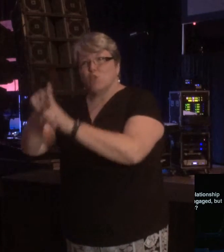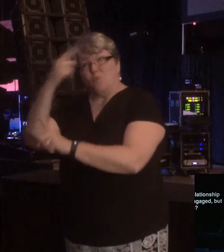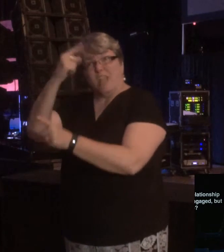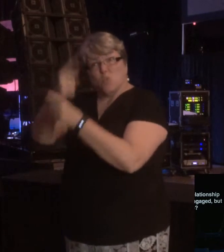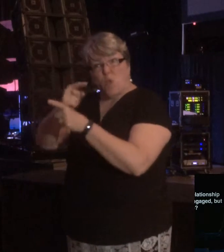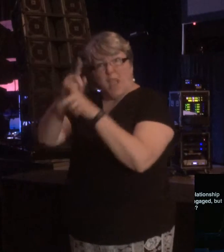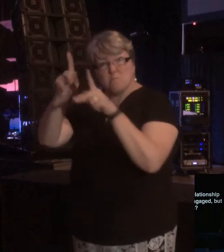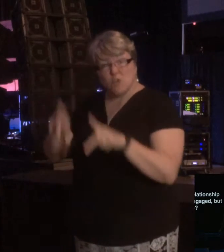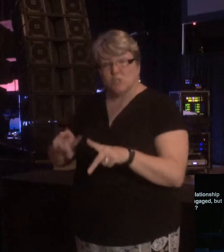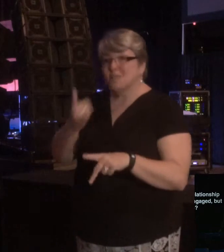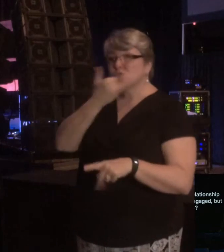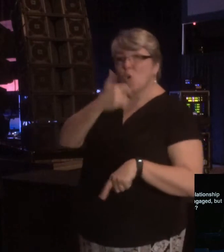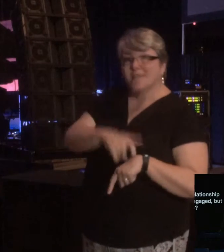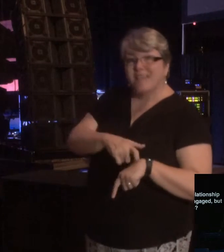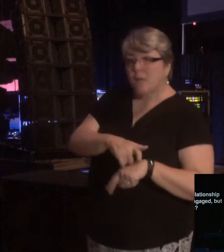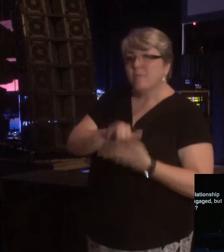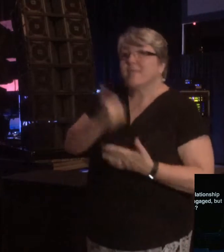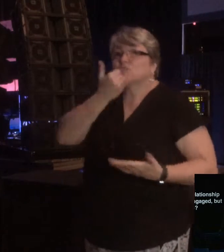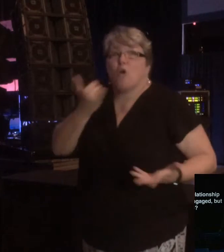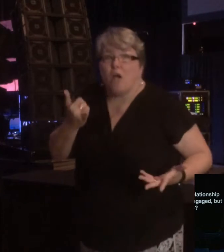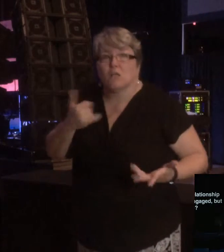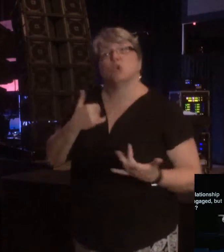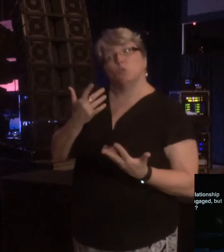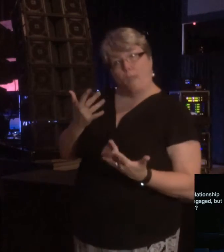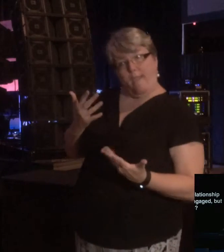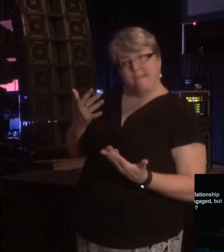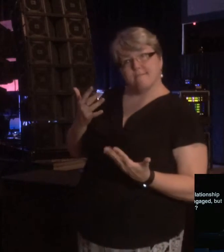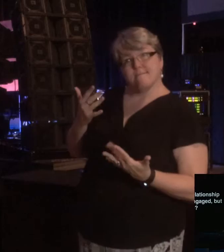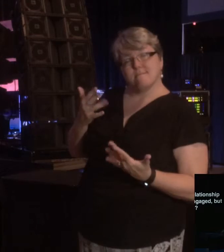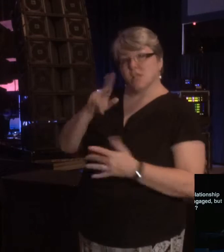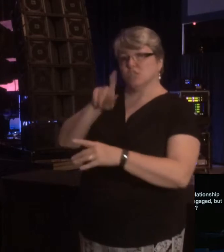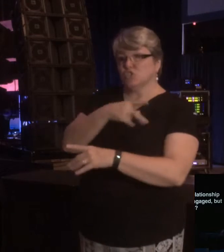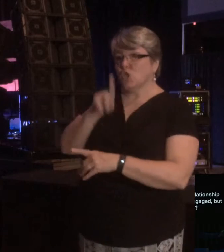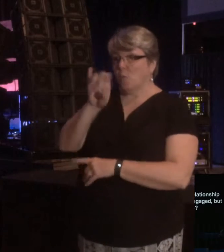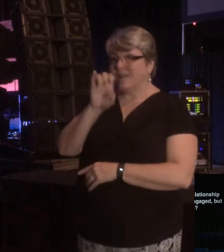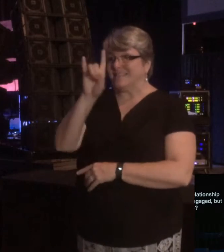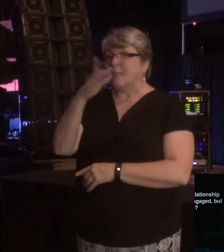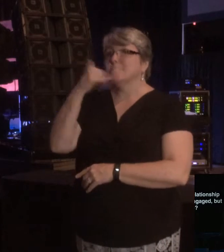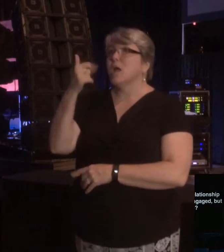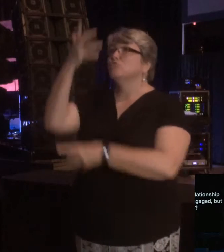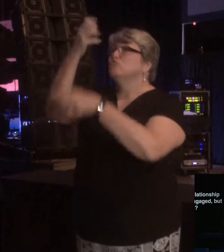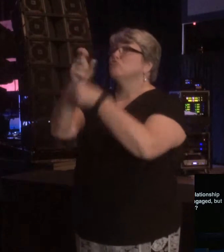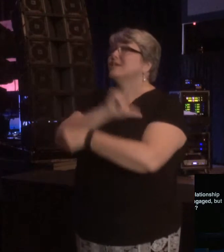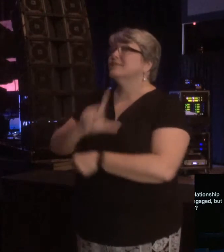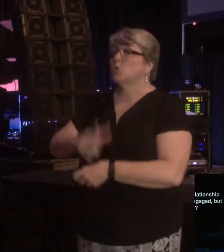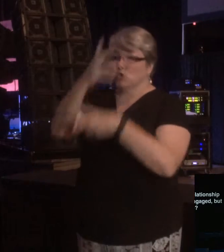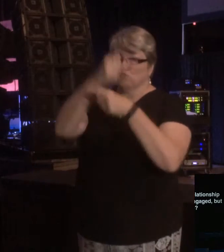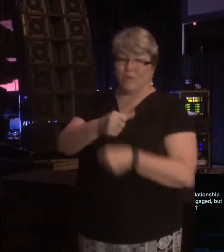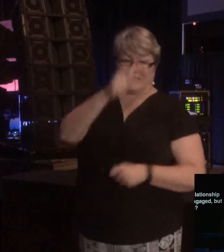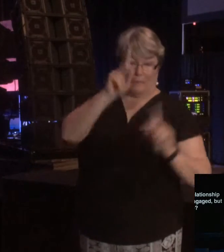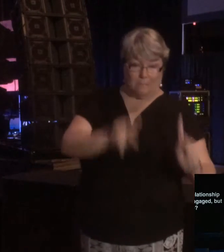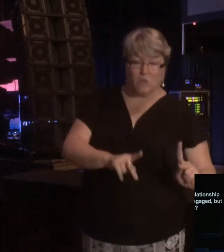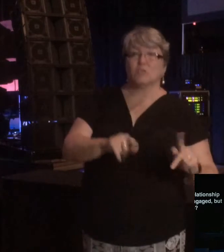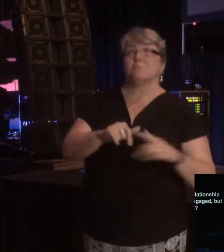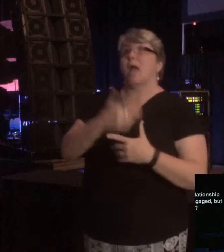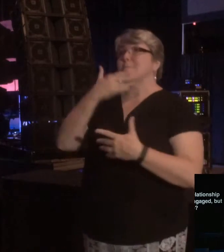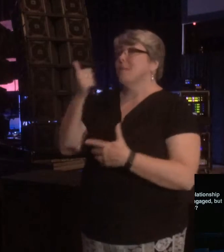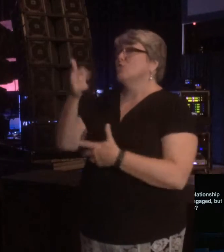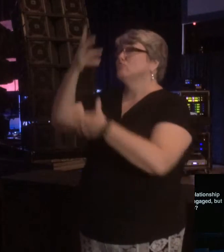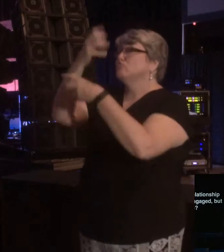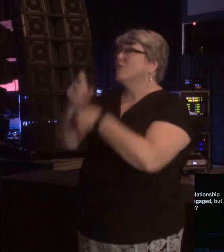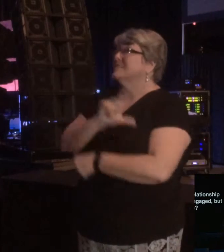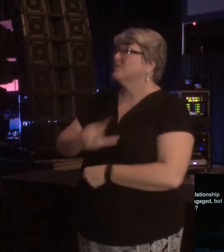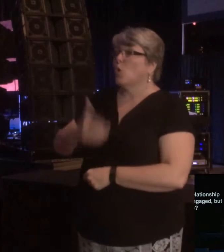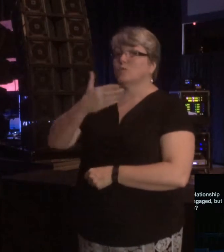train your heart to trust the Lord and trust the Spirit in the person you're supposed to be with. That's